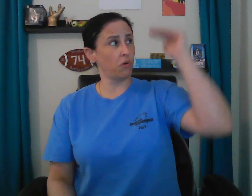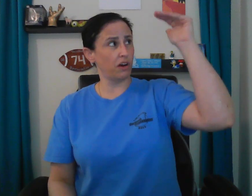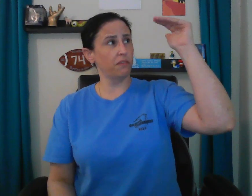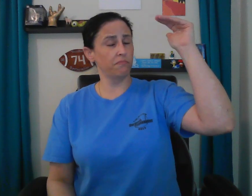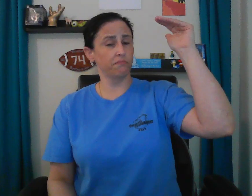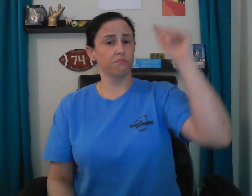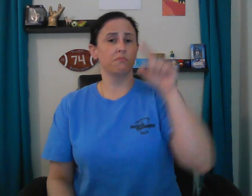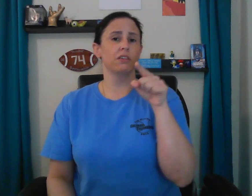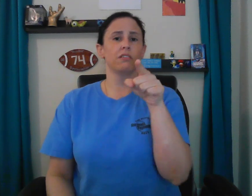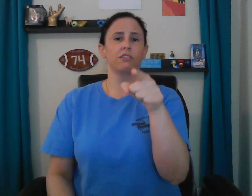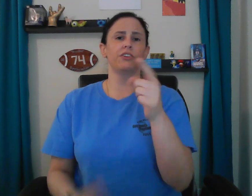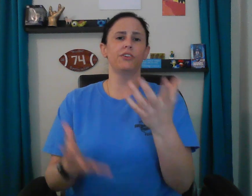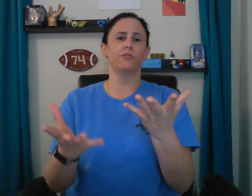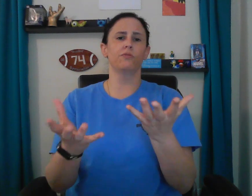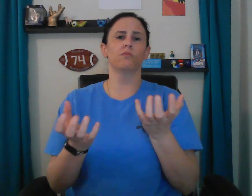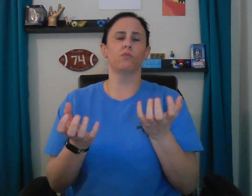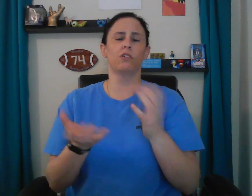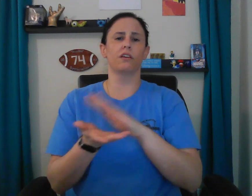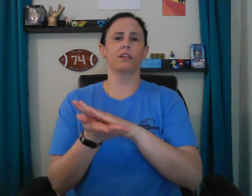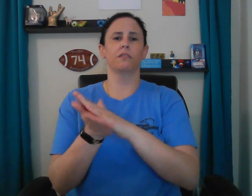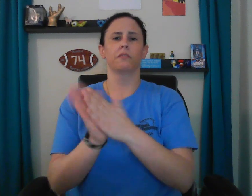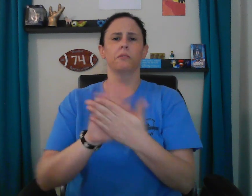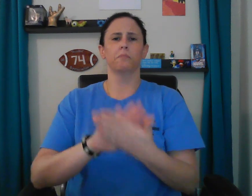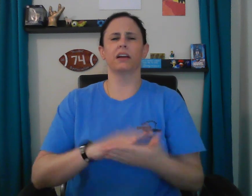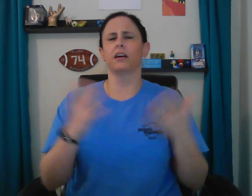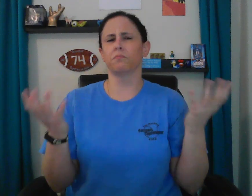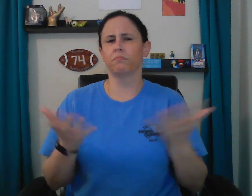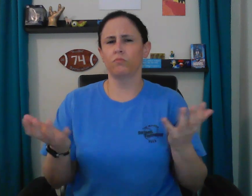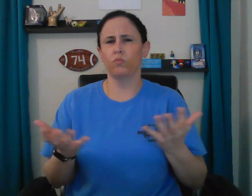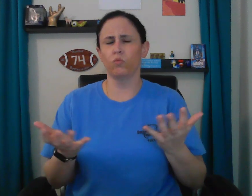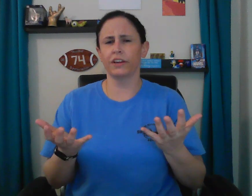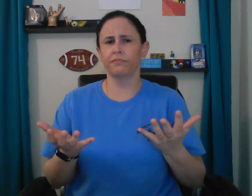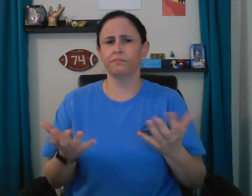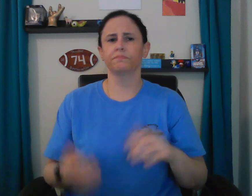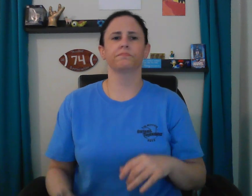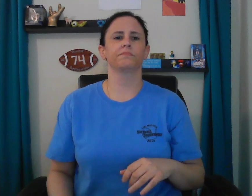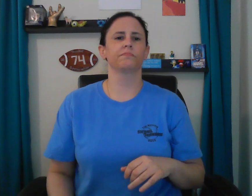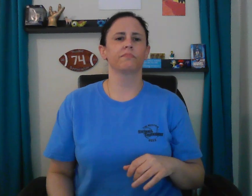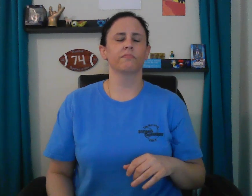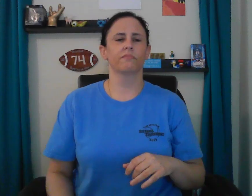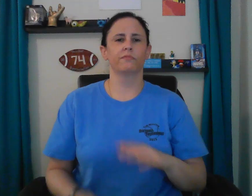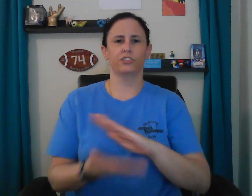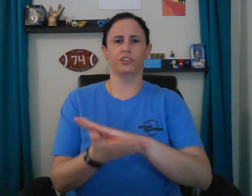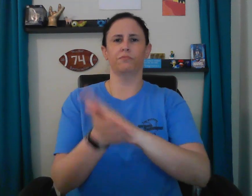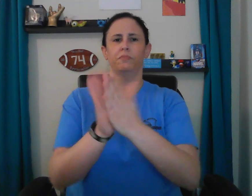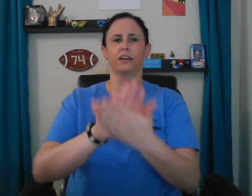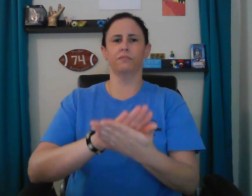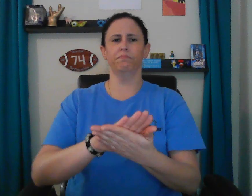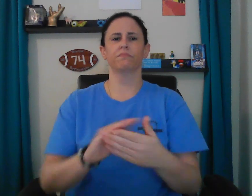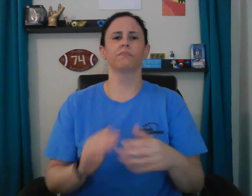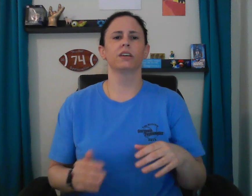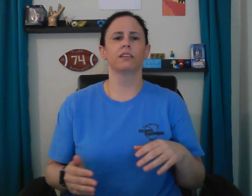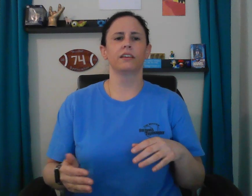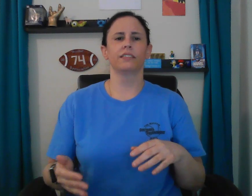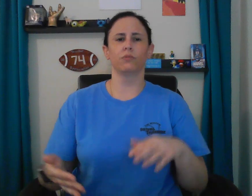up, you want become what? So become. Then we